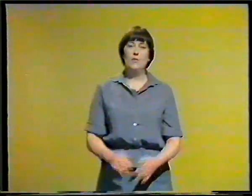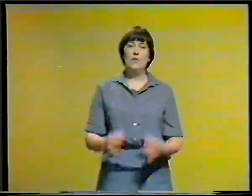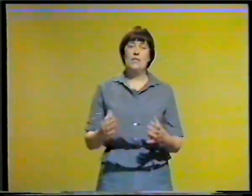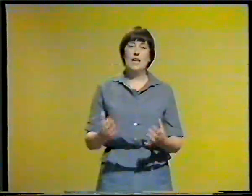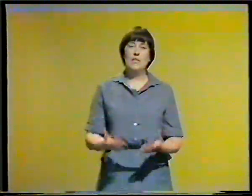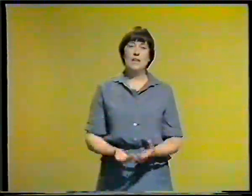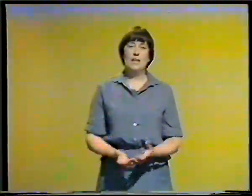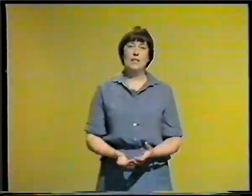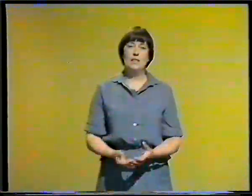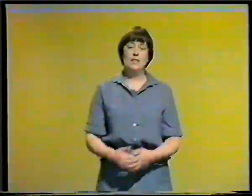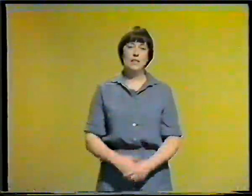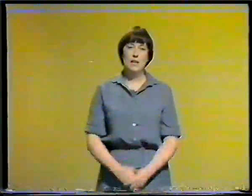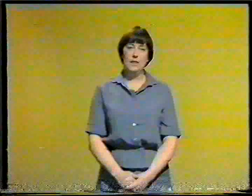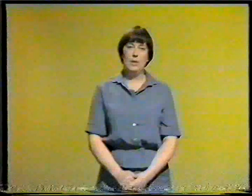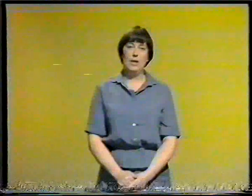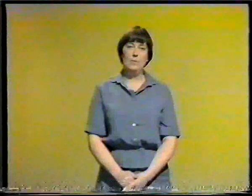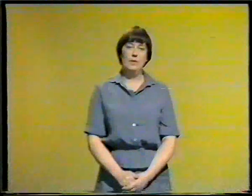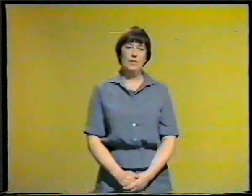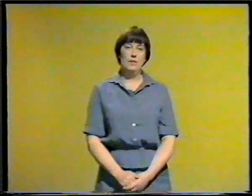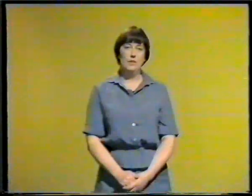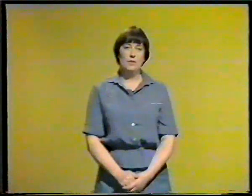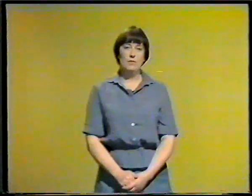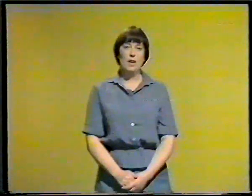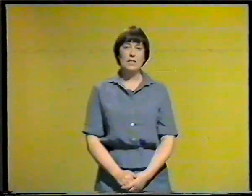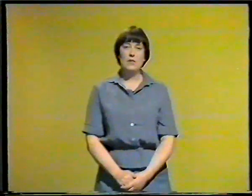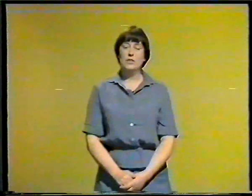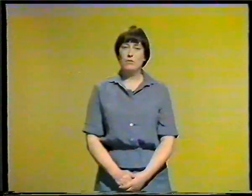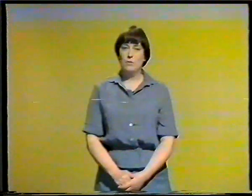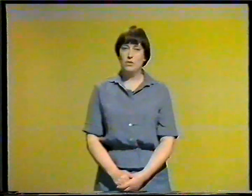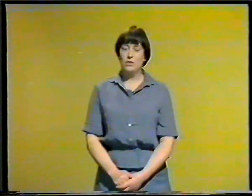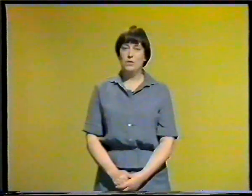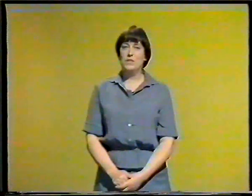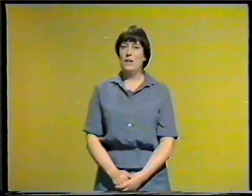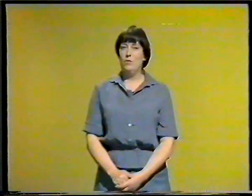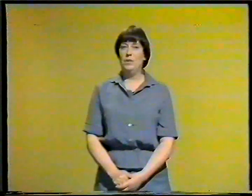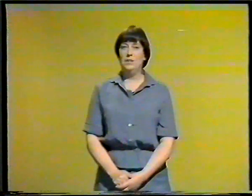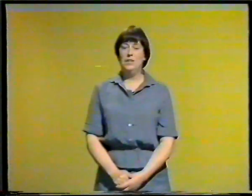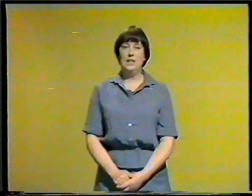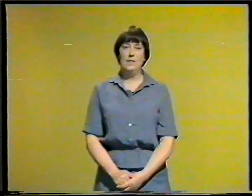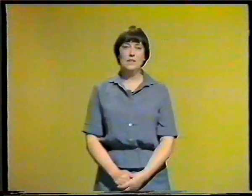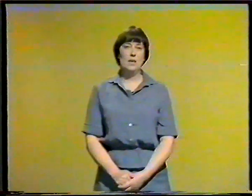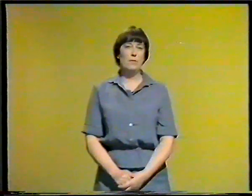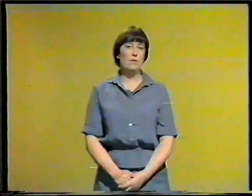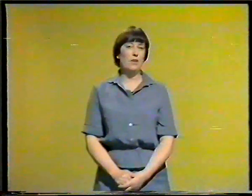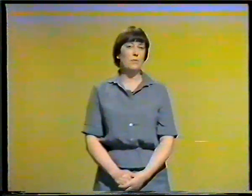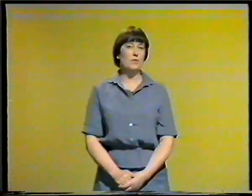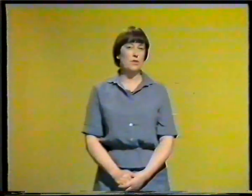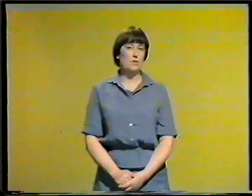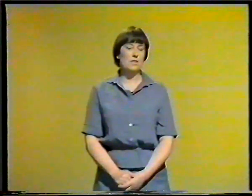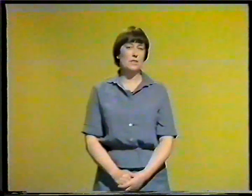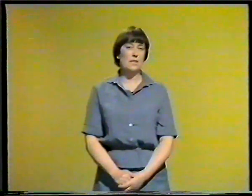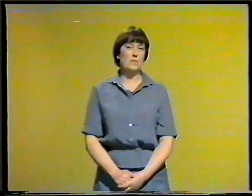need to get together, design the mime, write out a description so that everyone in the same environment uses the same